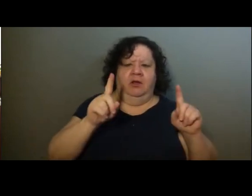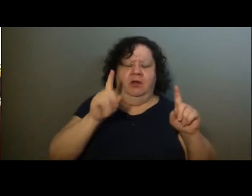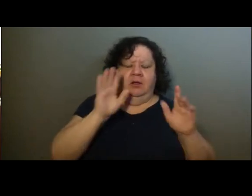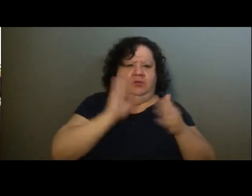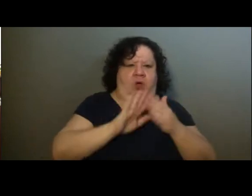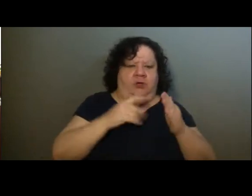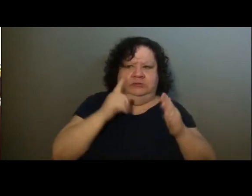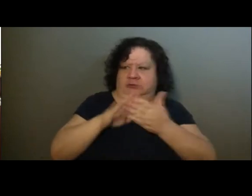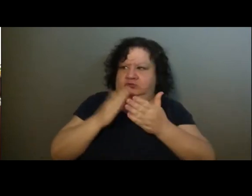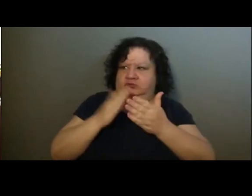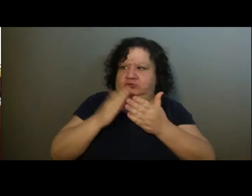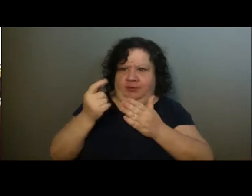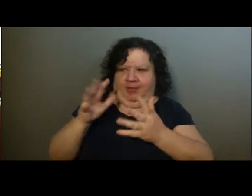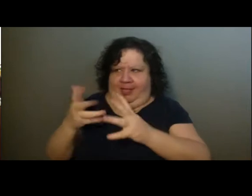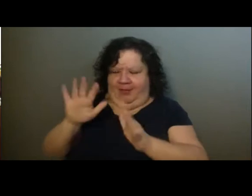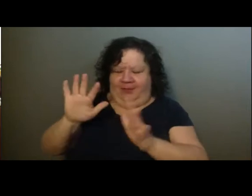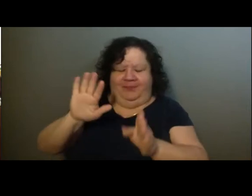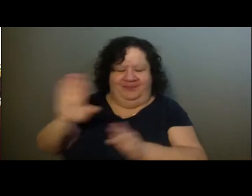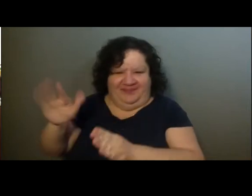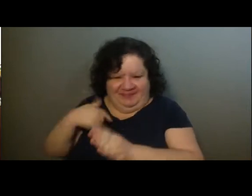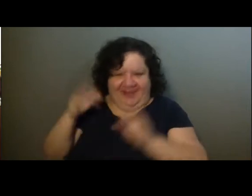les personnes qui...